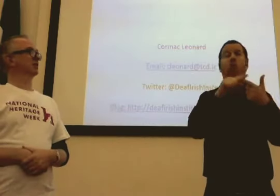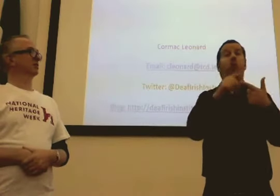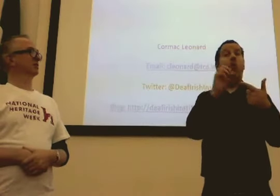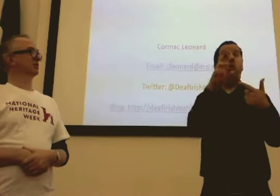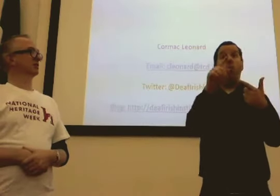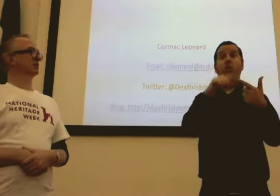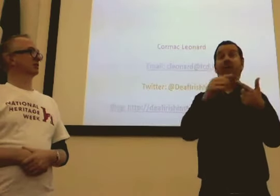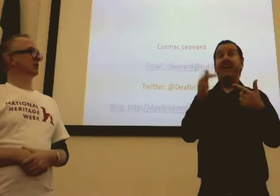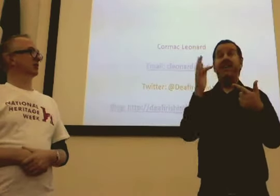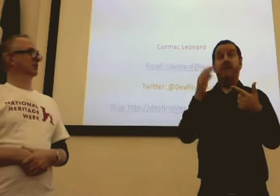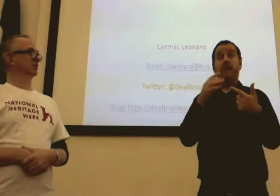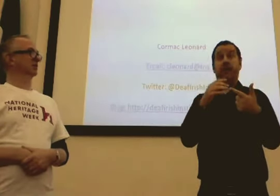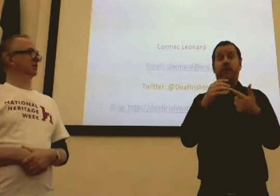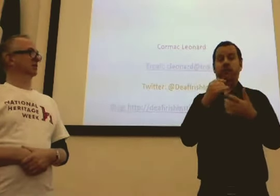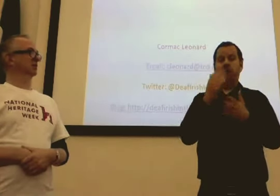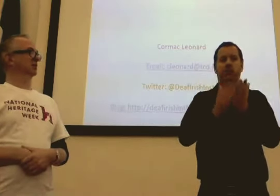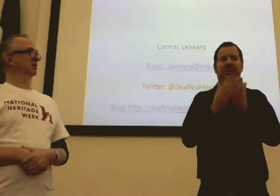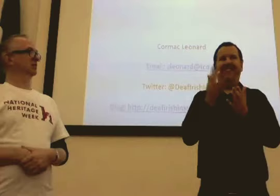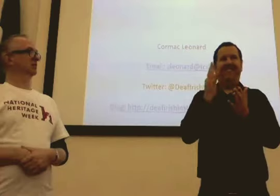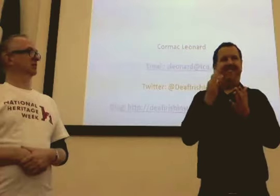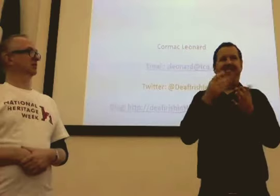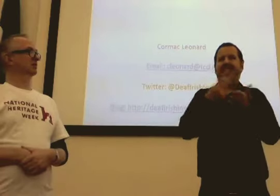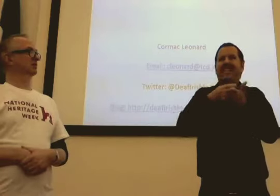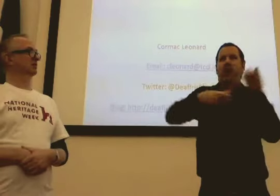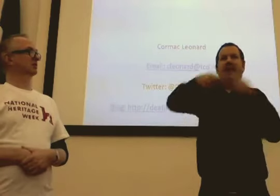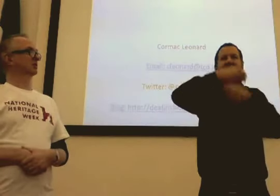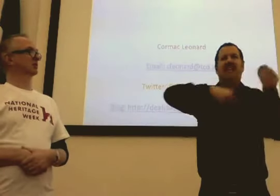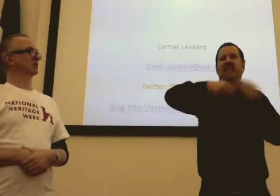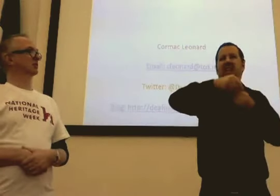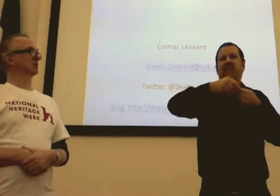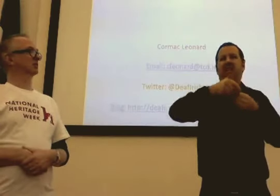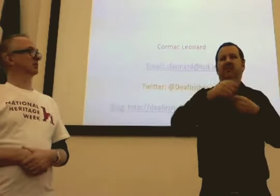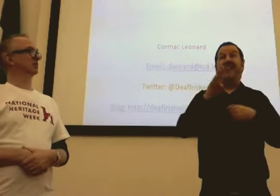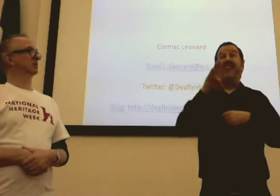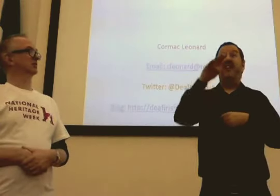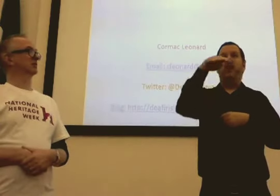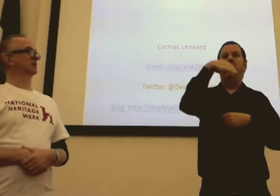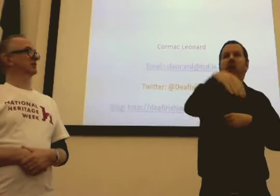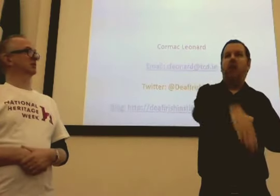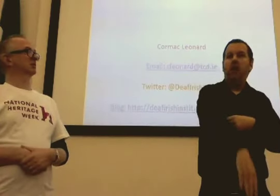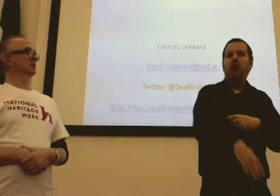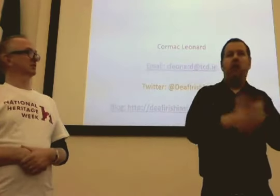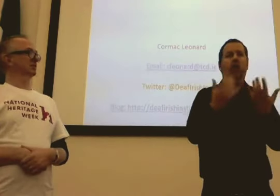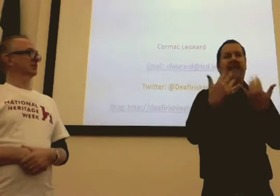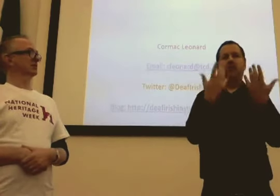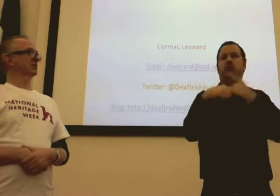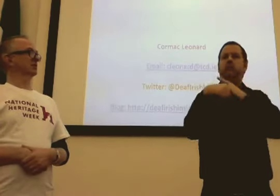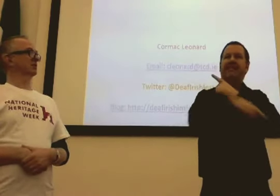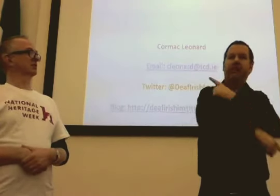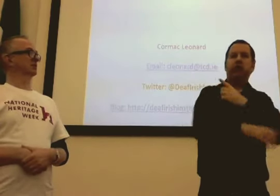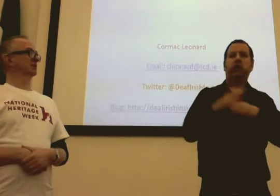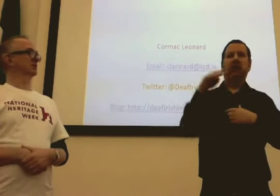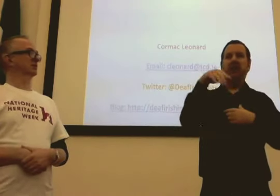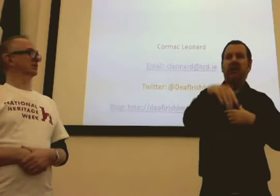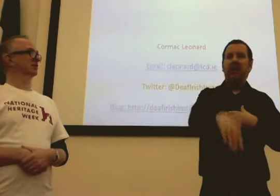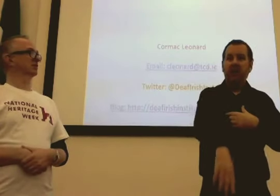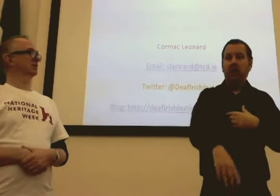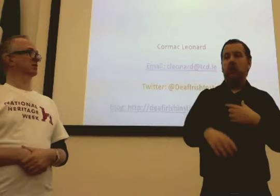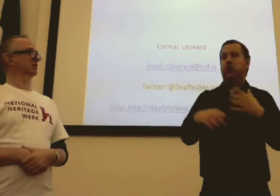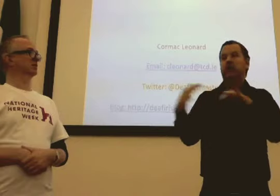option to go into the workout. Or possibly, if just the economy was hitting recession, then that